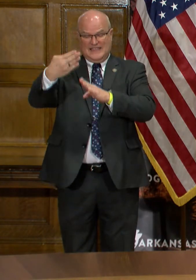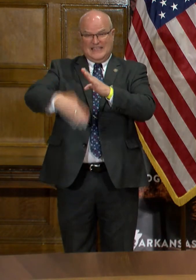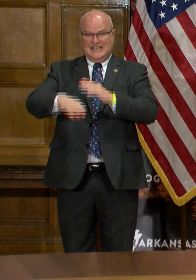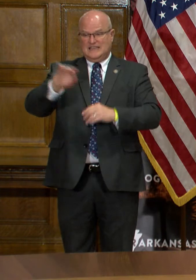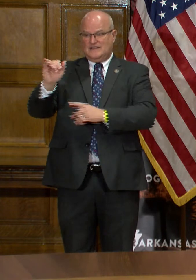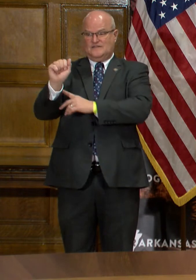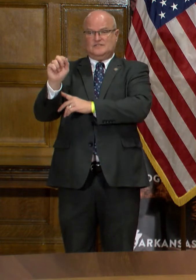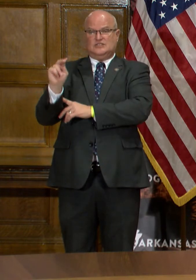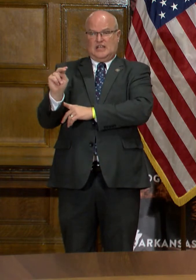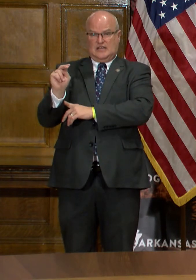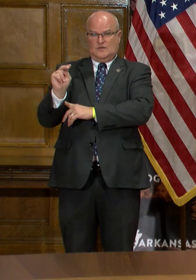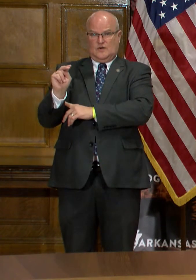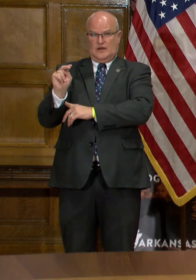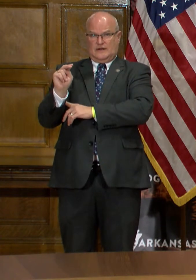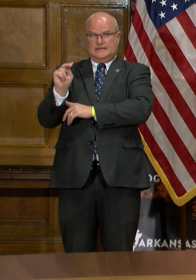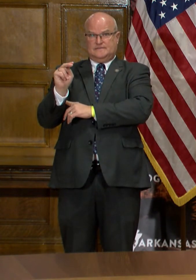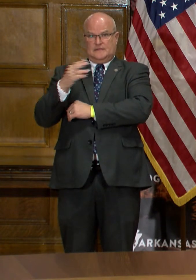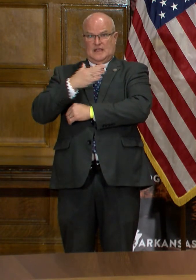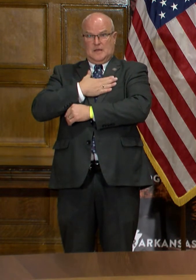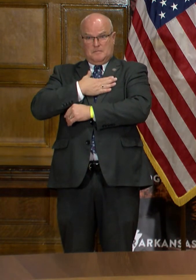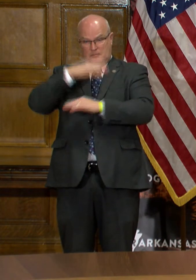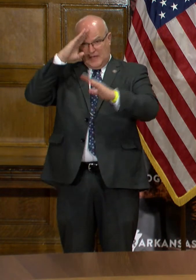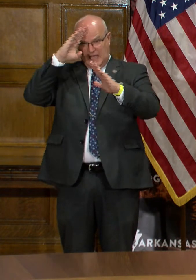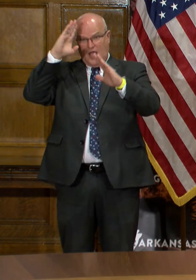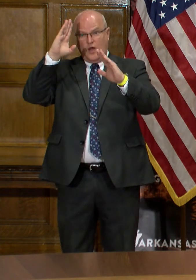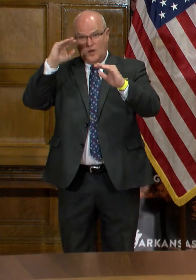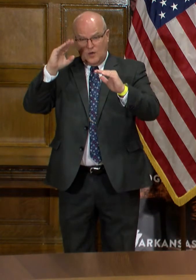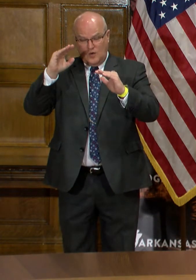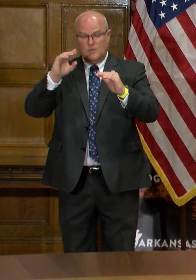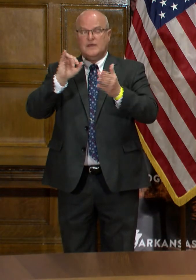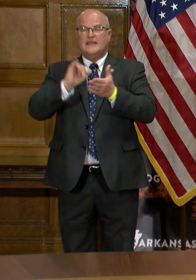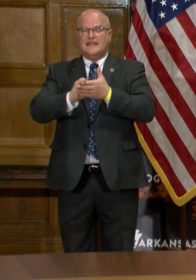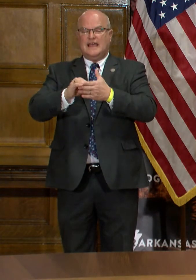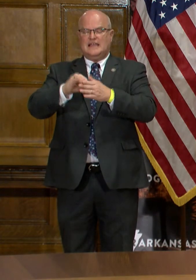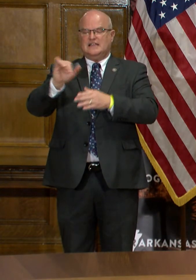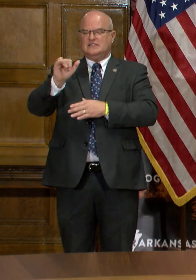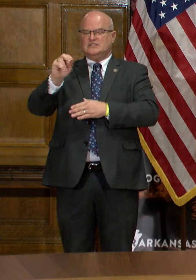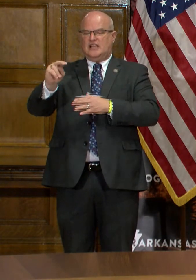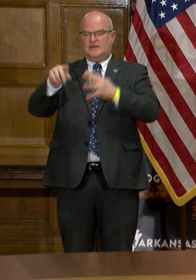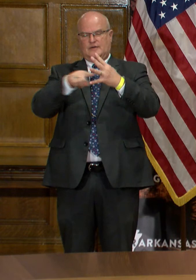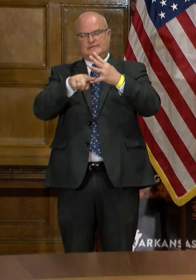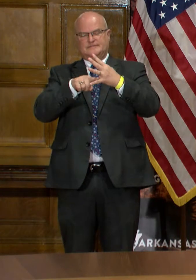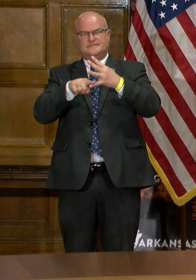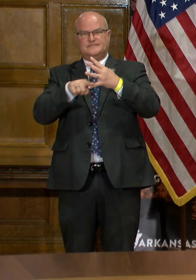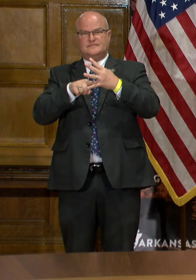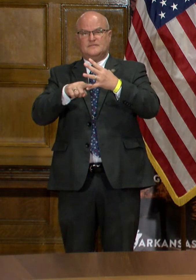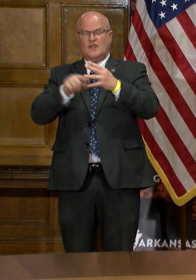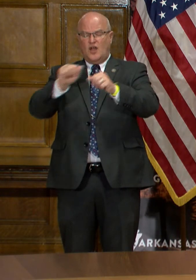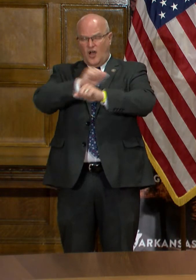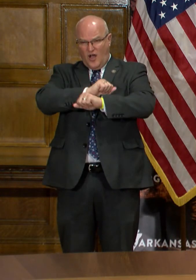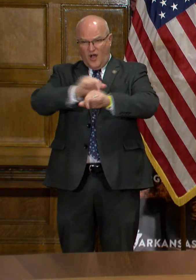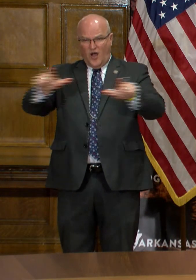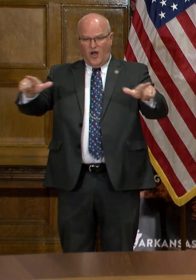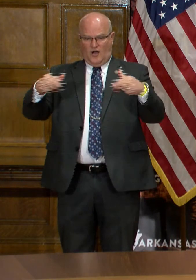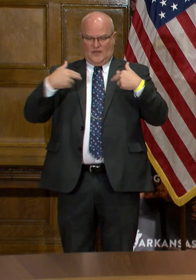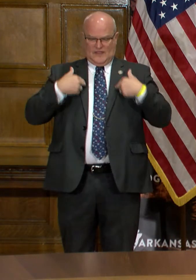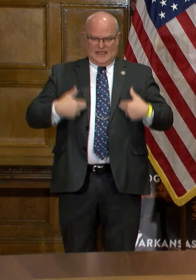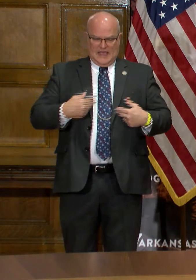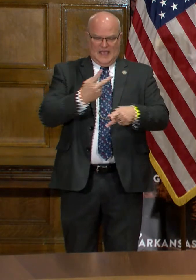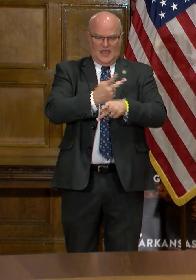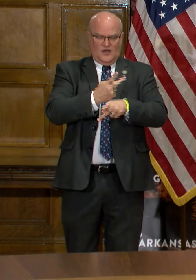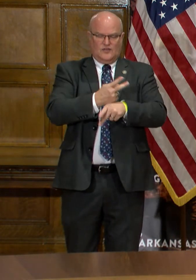end of January, and my hope and expectation is that by the end of January, all of our healthcare workers will